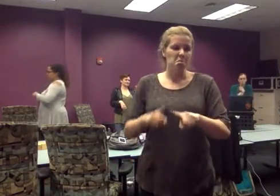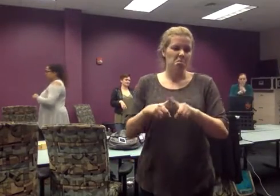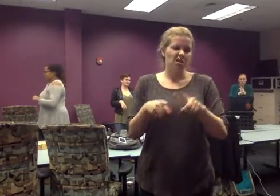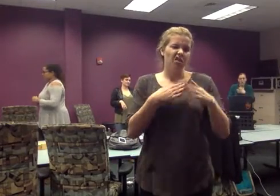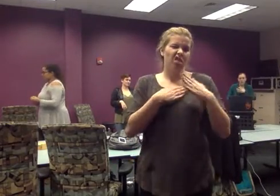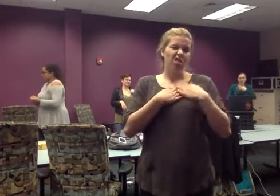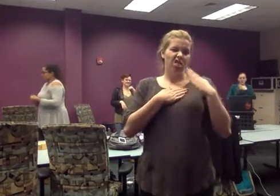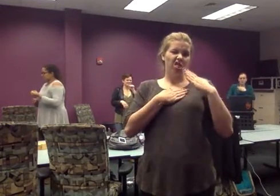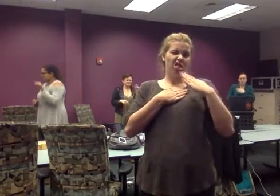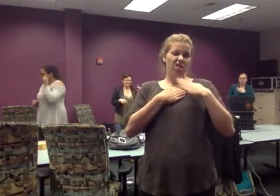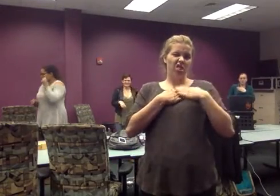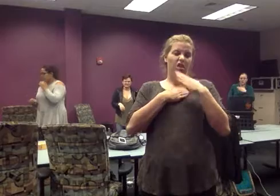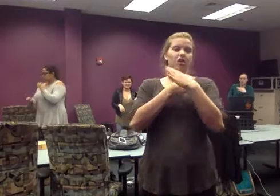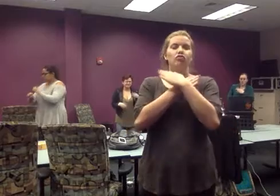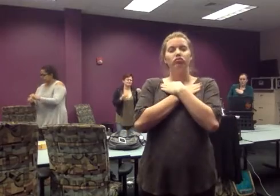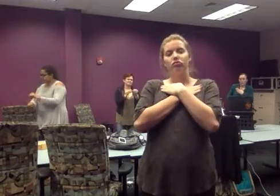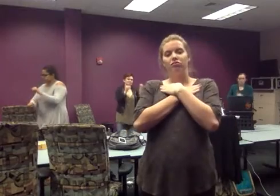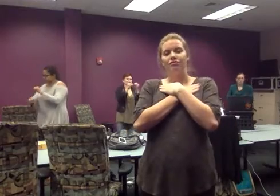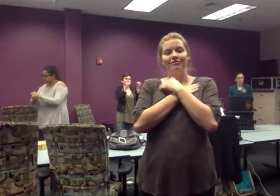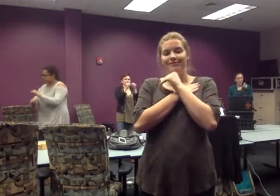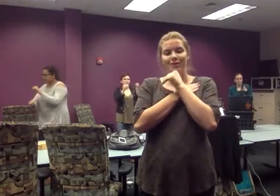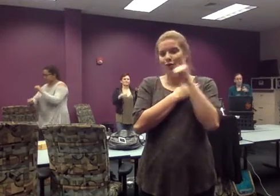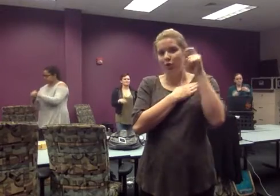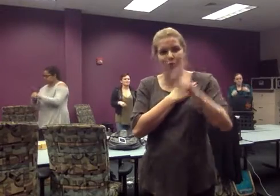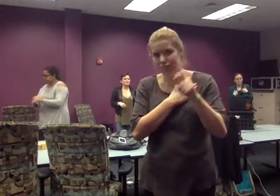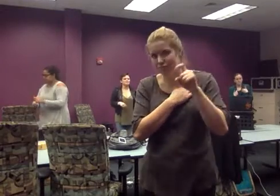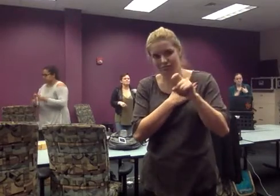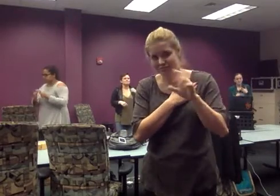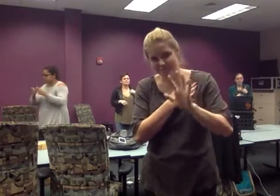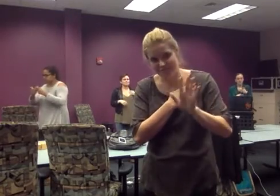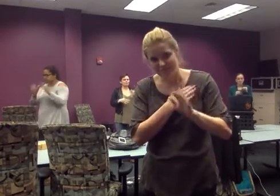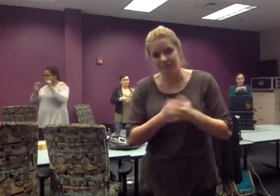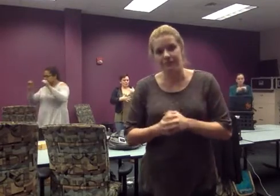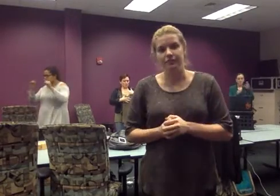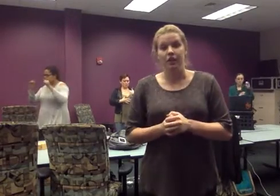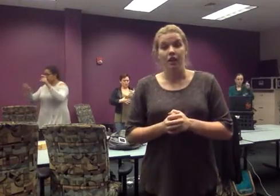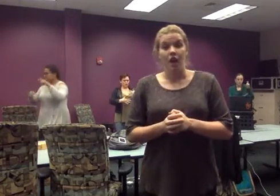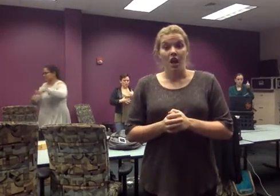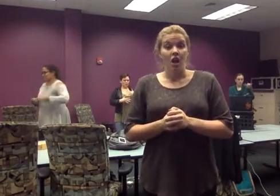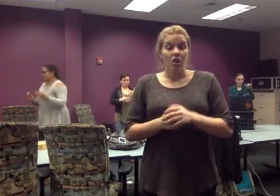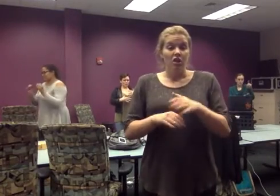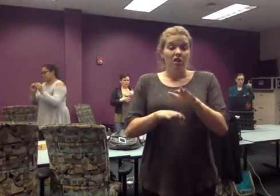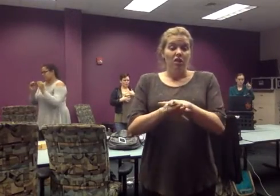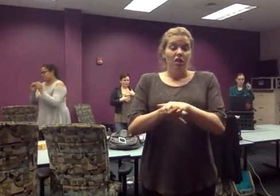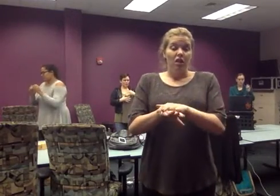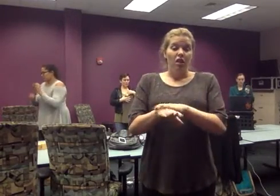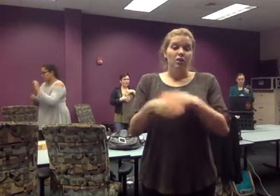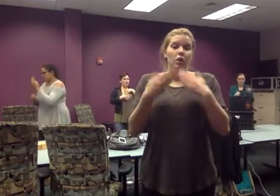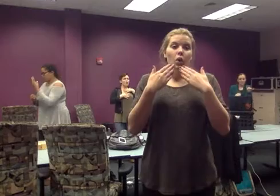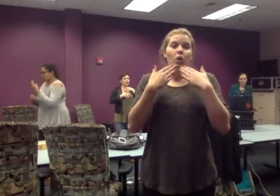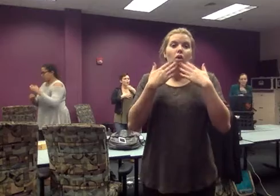oxygen into your body, also you're breathing out more because you're getting rid of more carbon dioxide. All